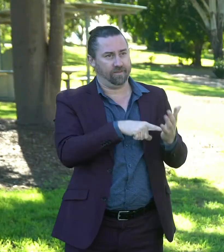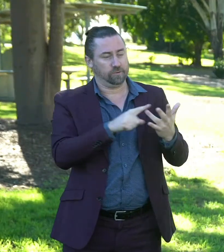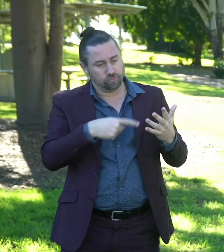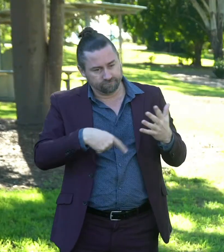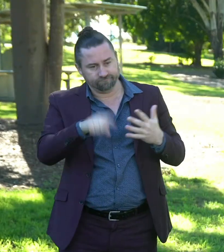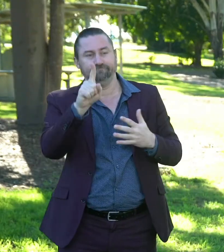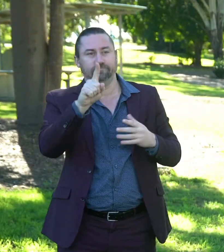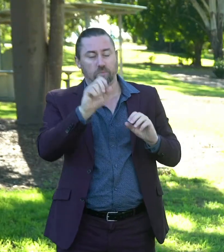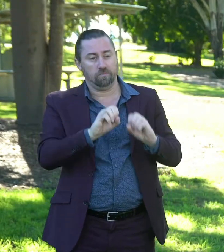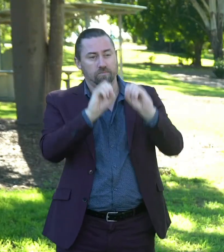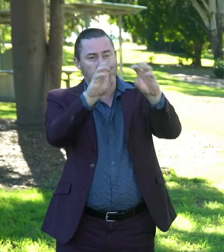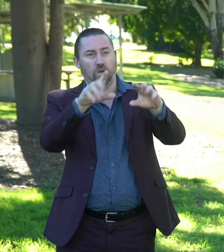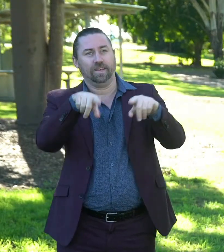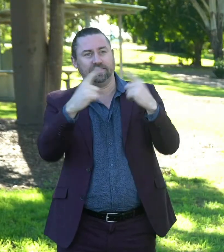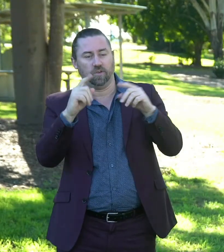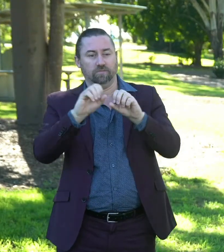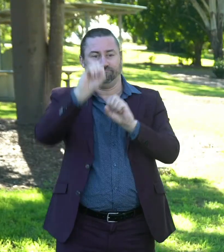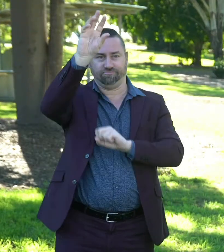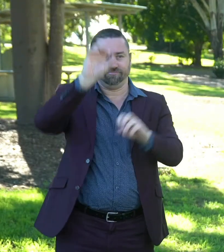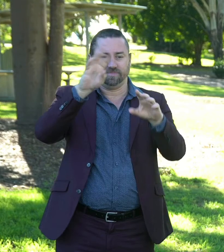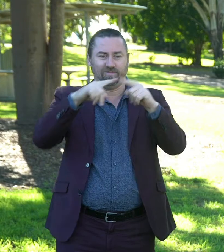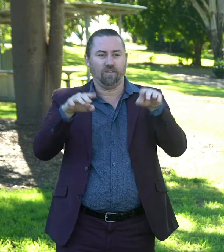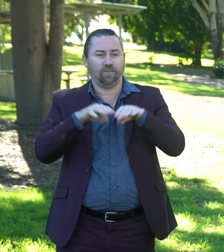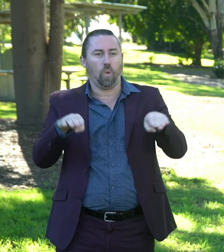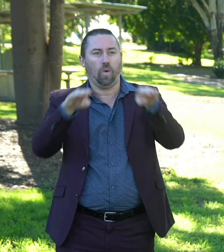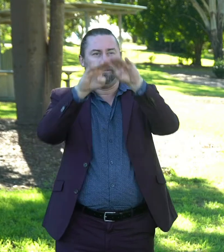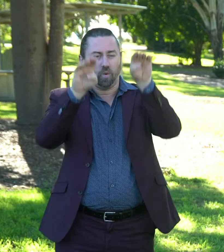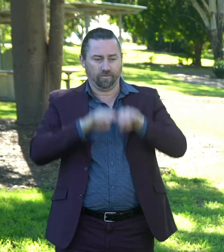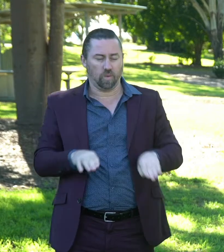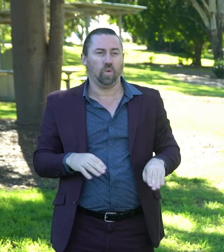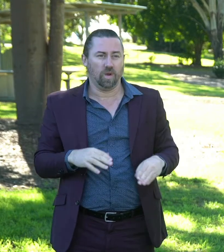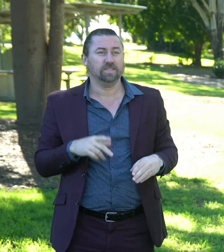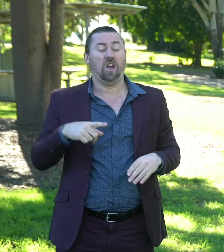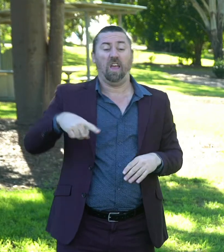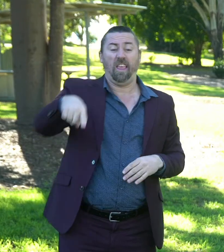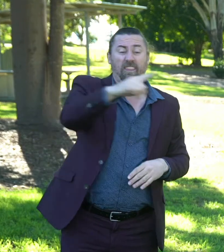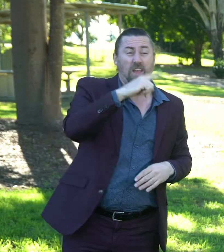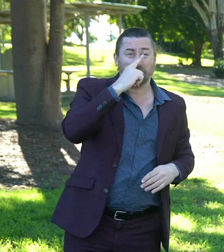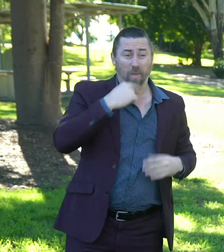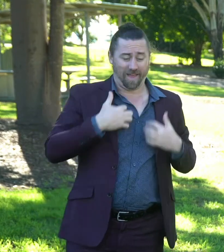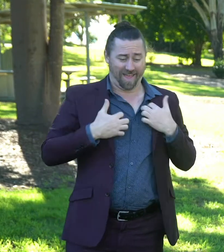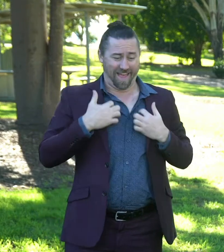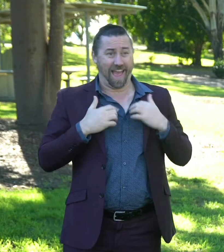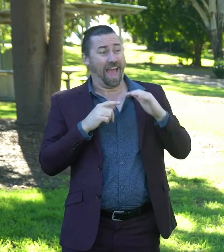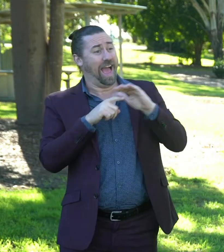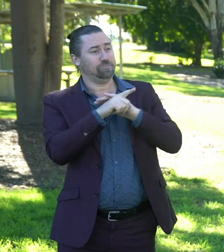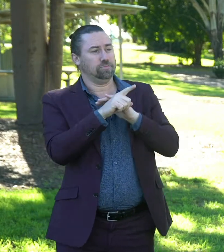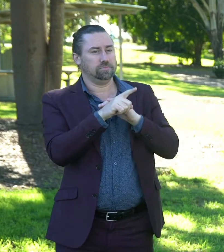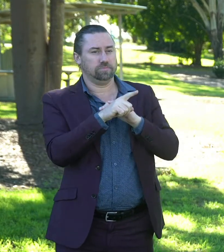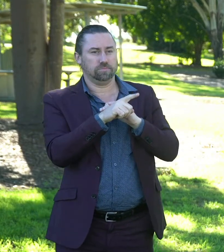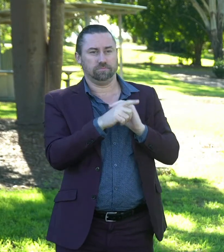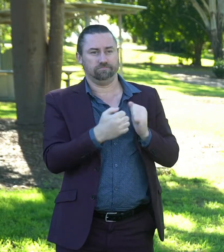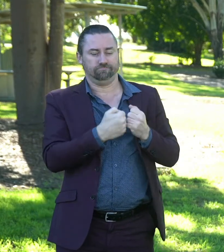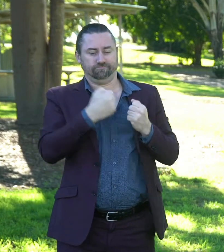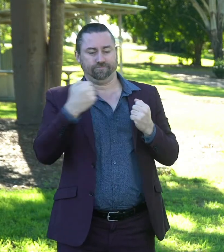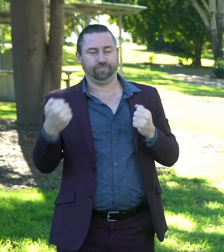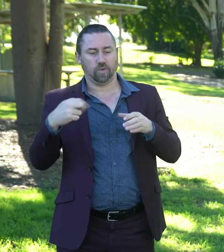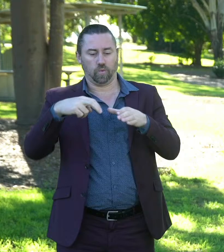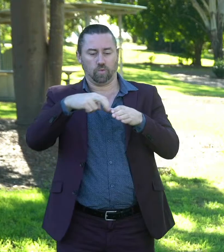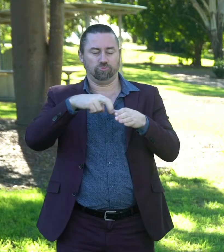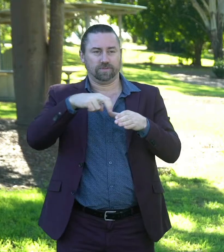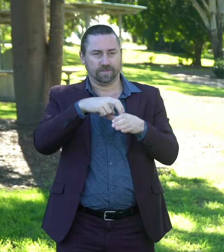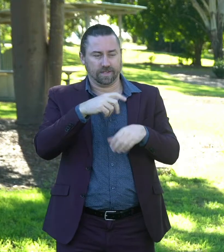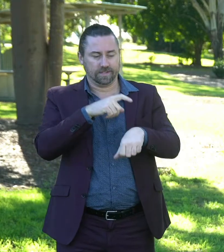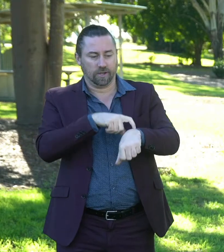been moved to different floors. So we did extend quarantine for people who were still on that floor, and we went and